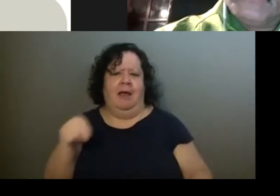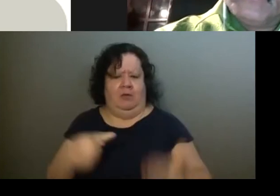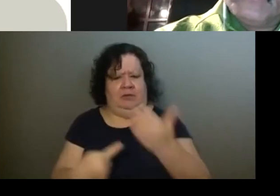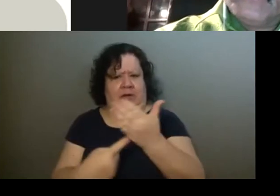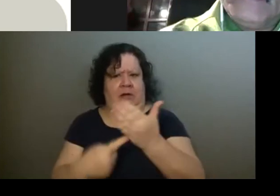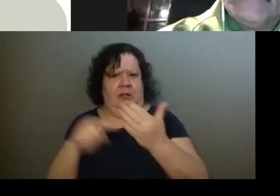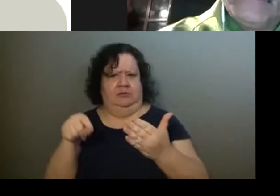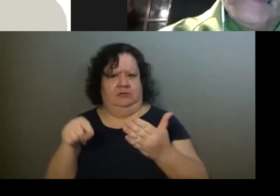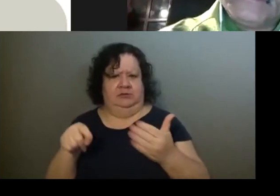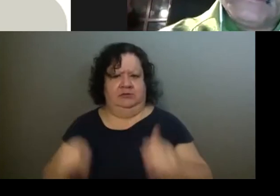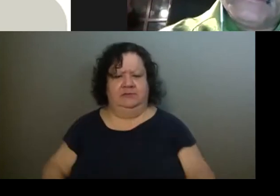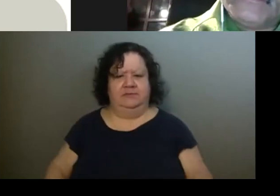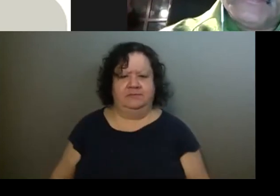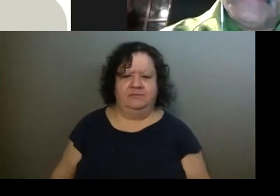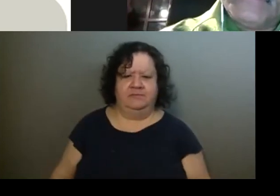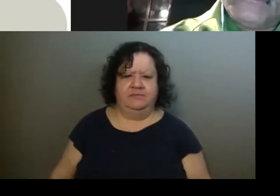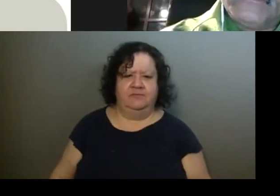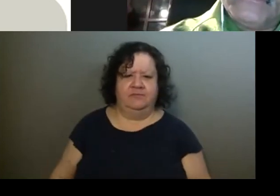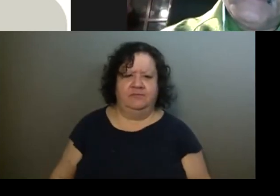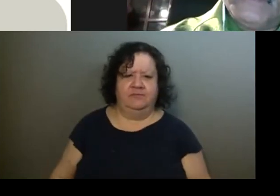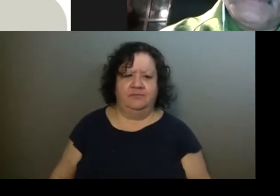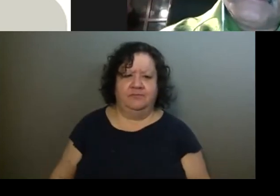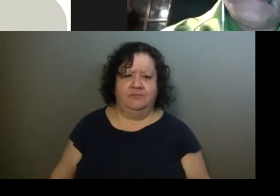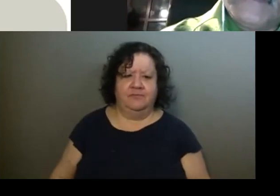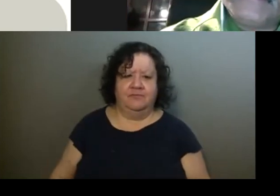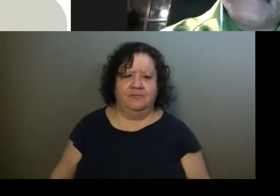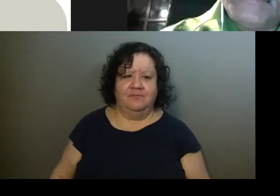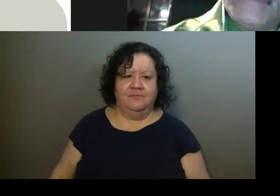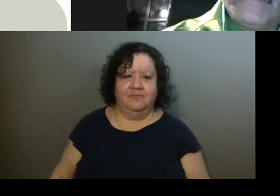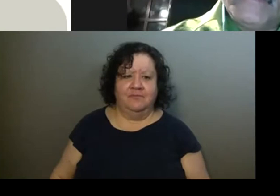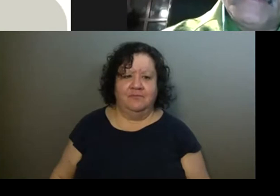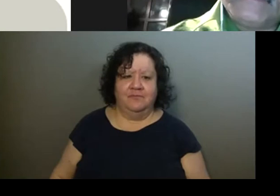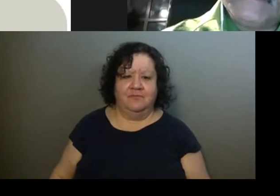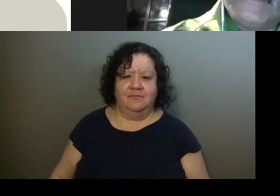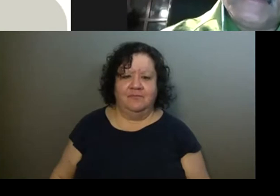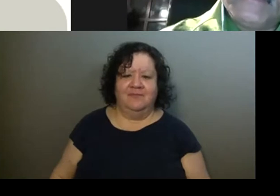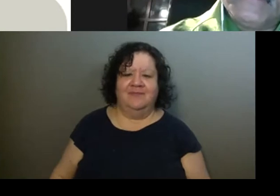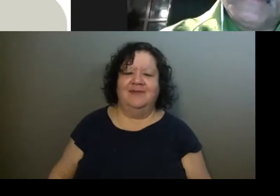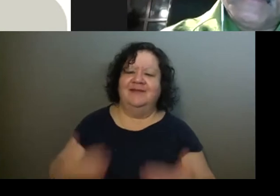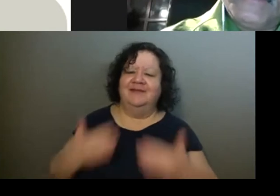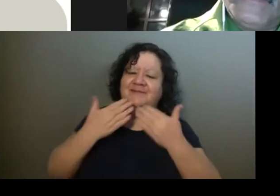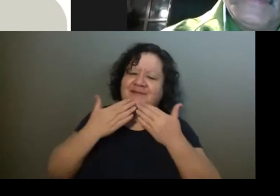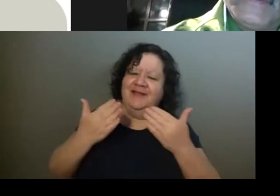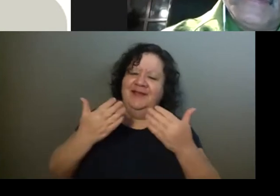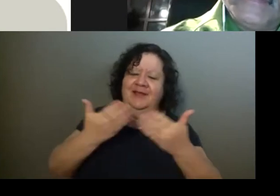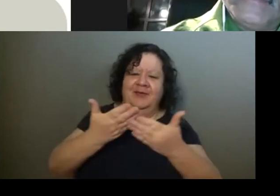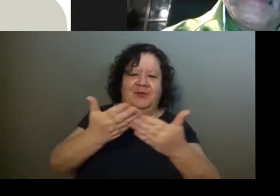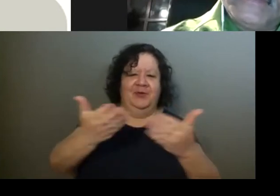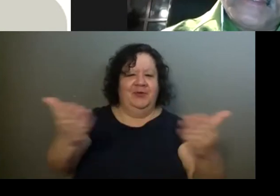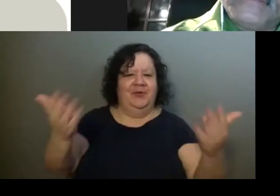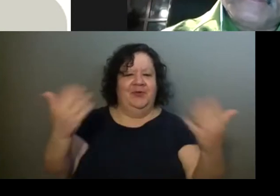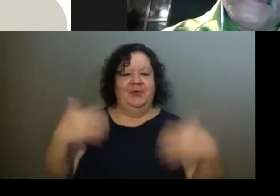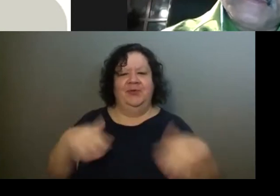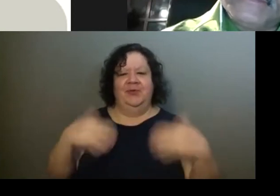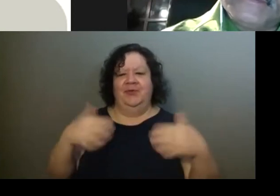Okay, what's left for me now then is to give all of you a huge thanks on behalf of the organizers, the UNDP